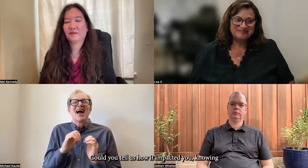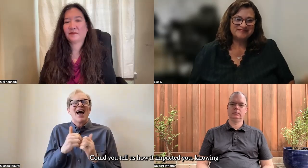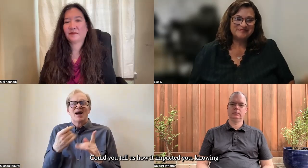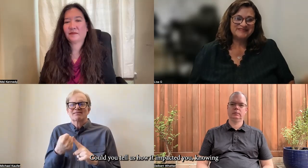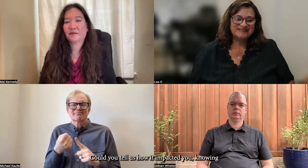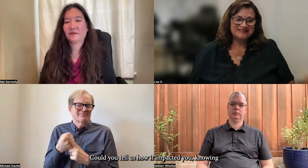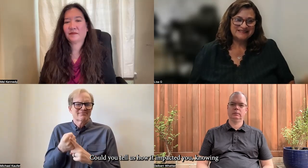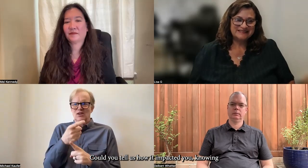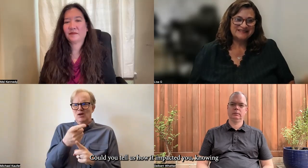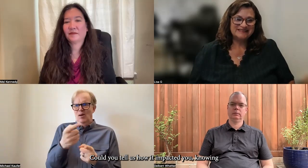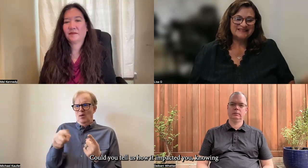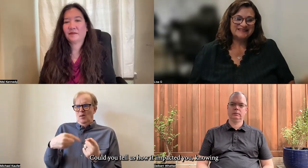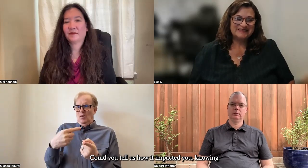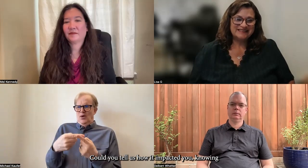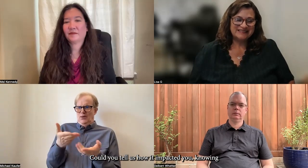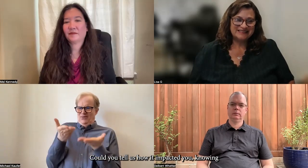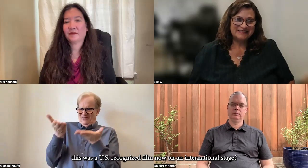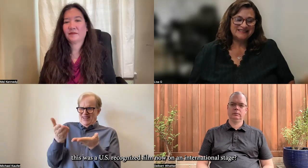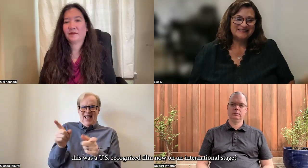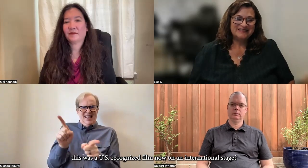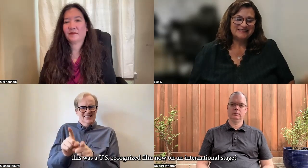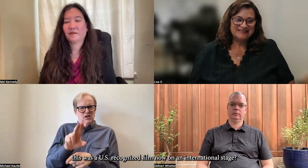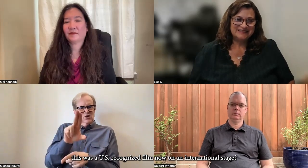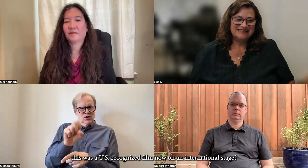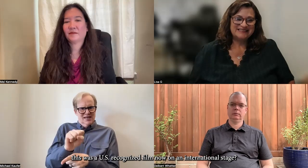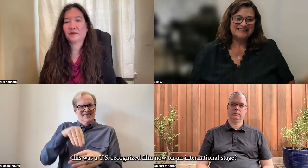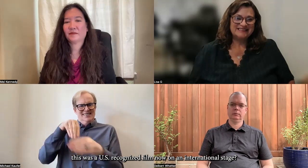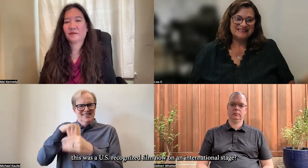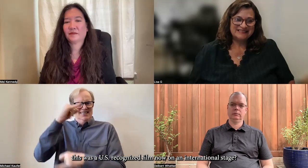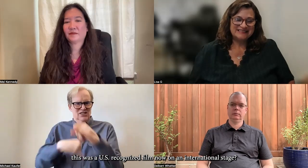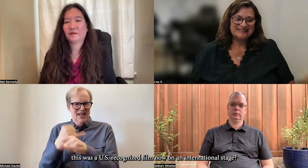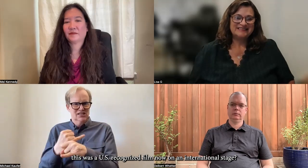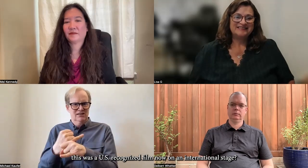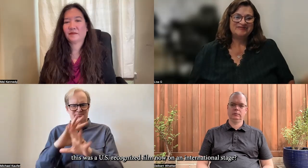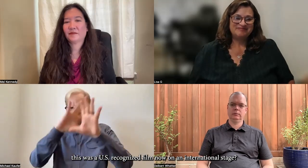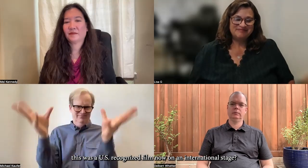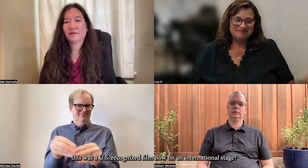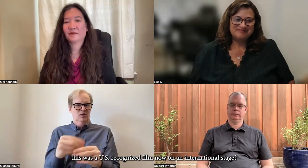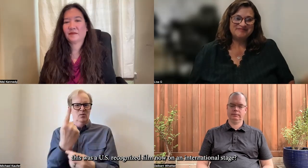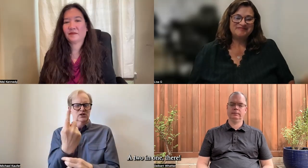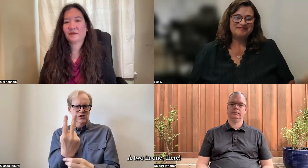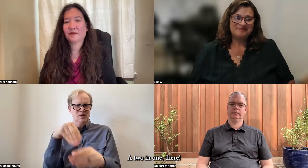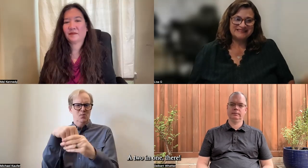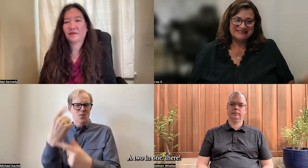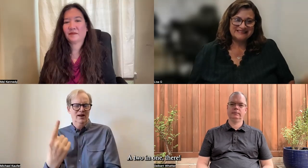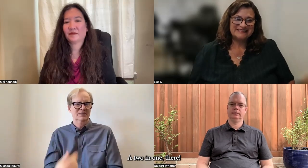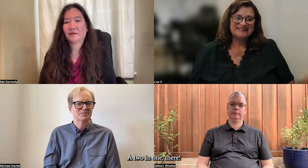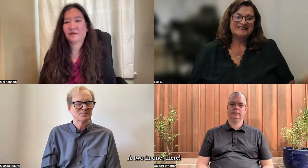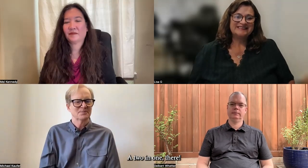Could you tell us how it impacted you, knowing this was a U.S. recognized film now on an international stage, a